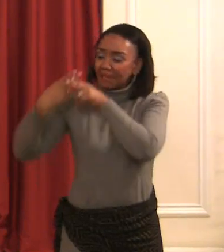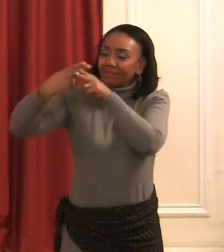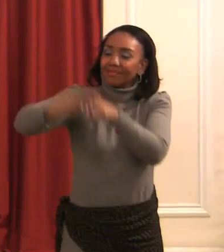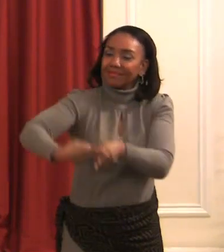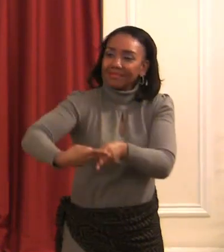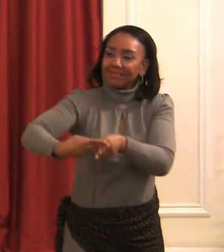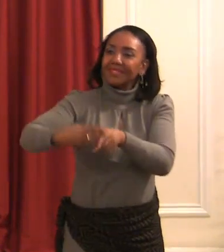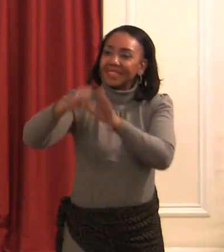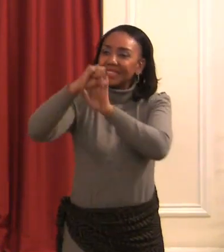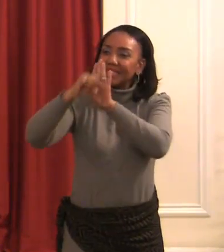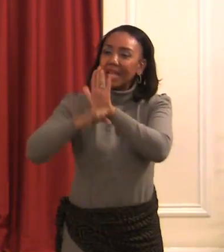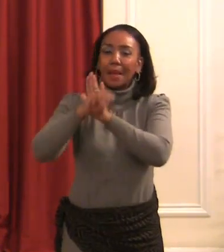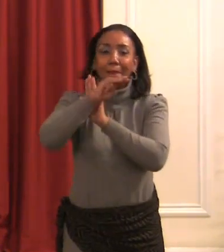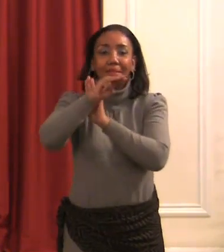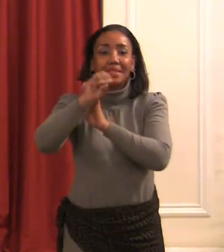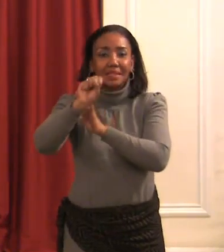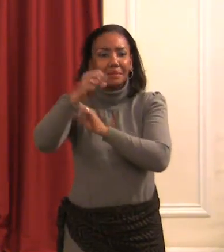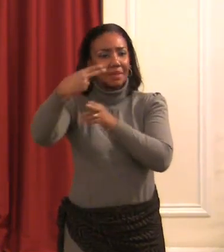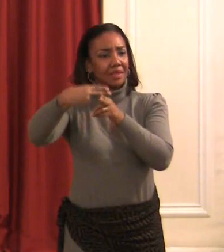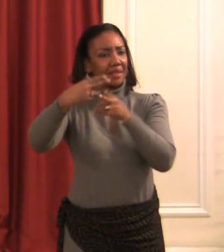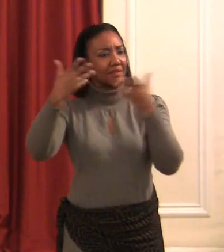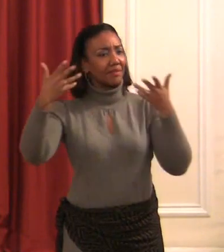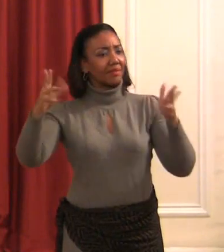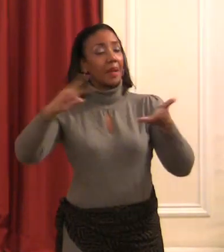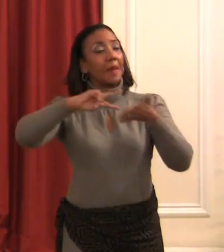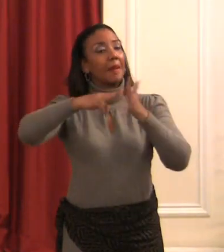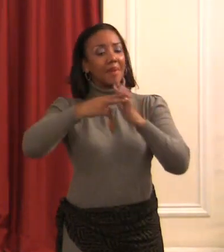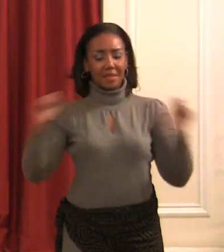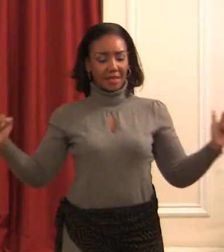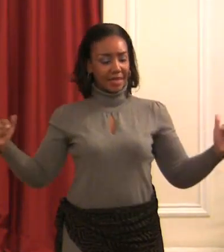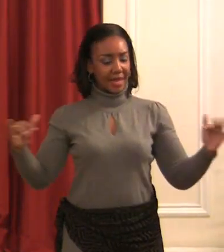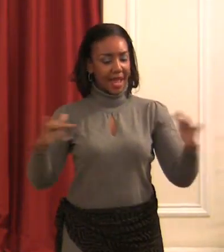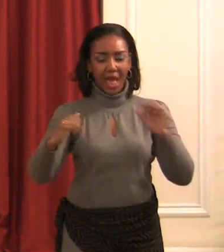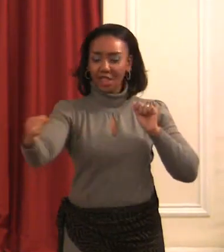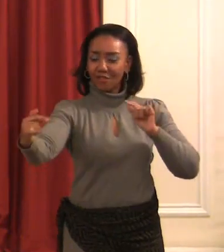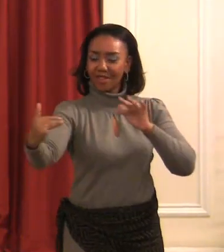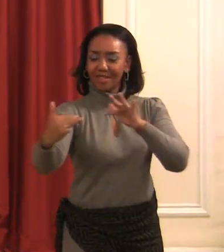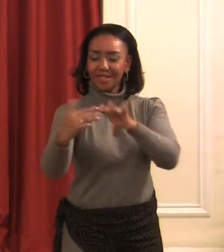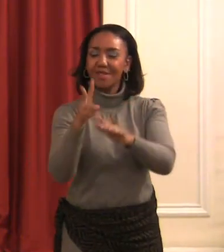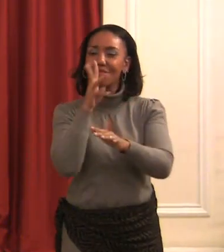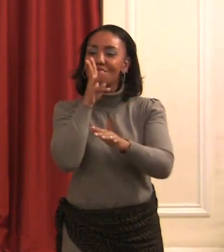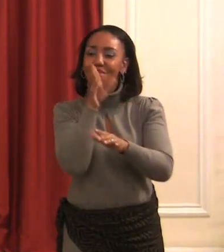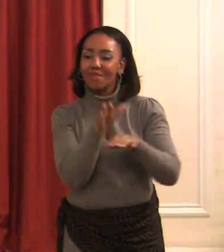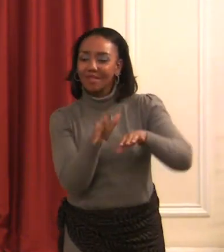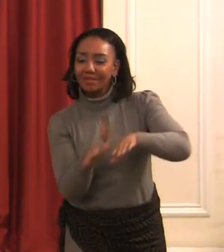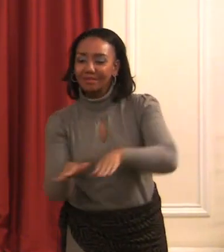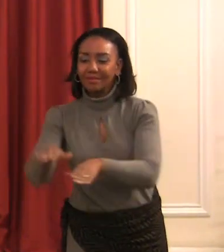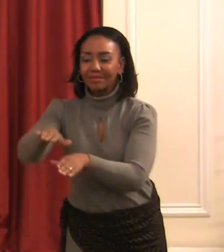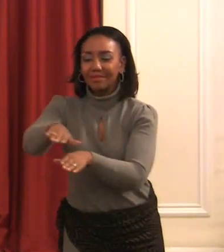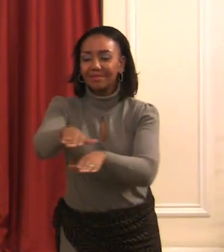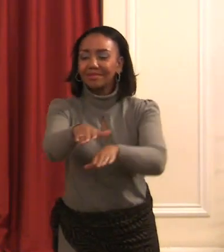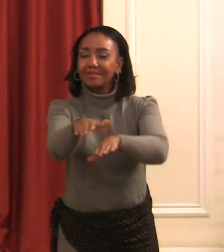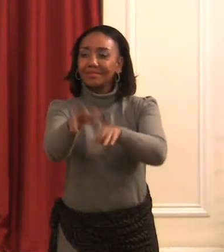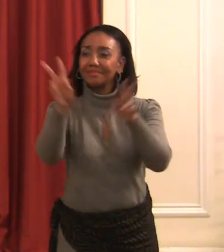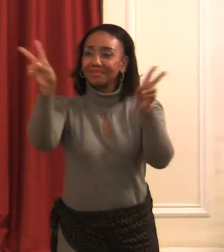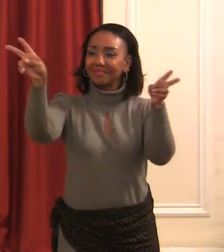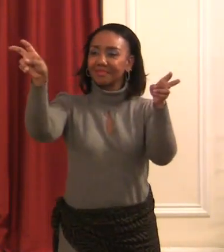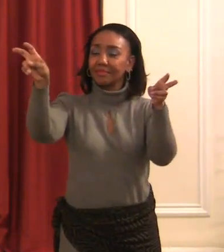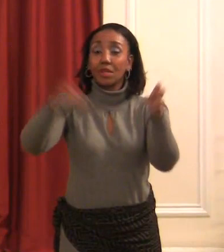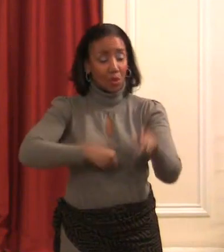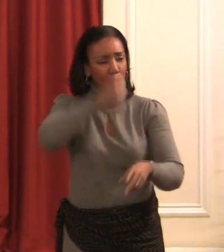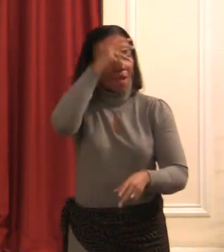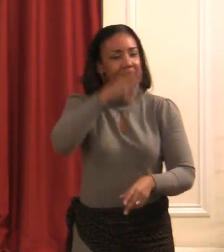its name, Mississippi, which means gathering, many gatherings of waters. The white